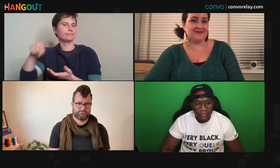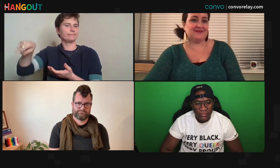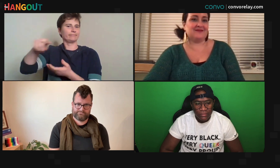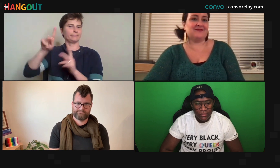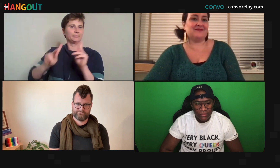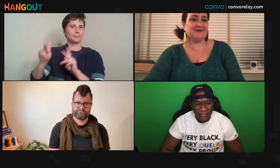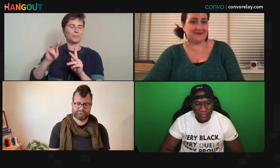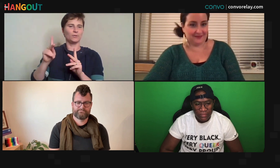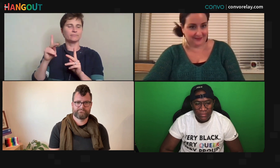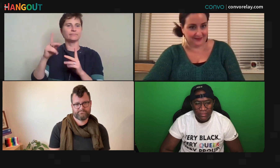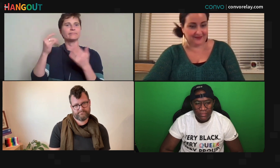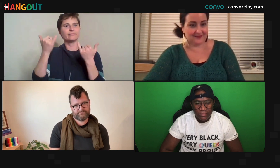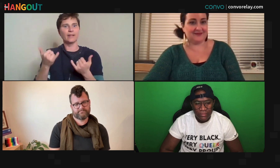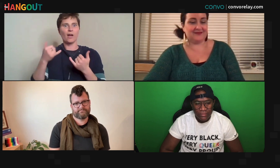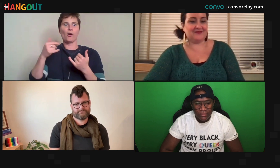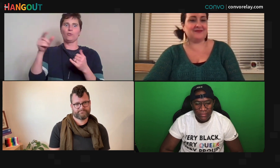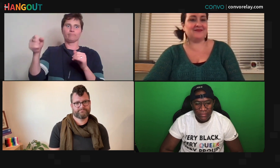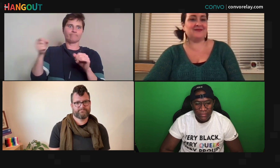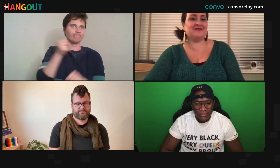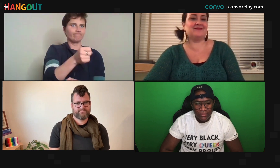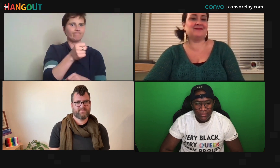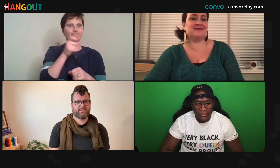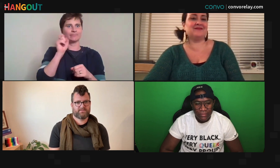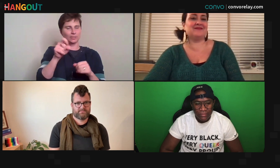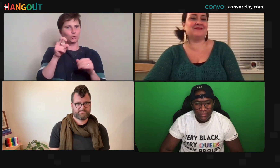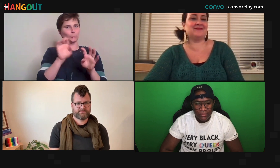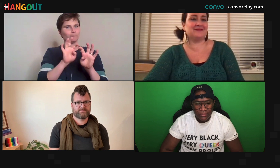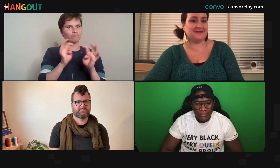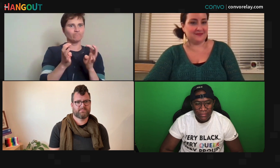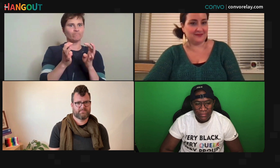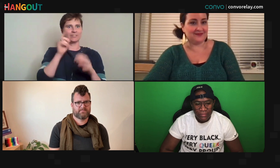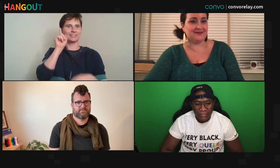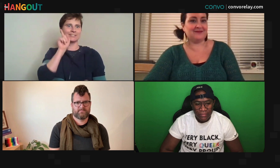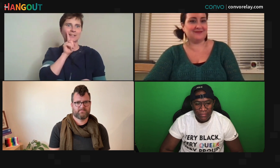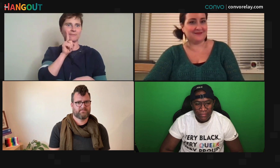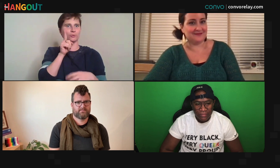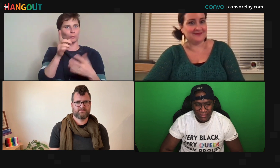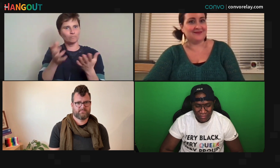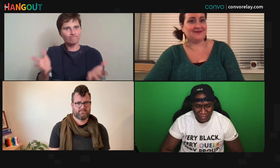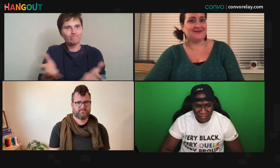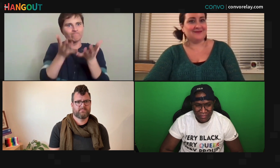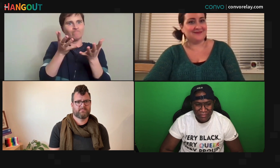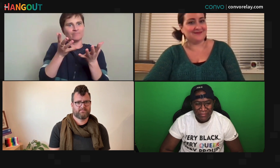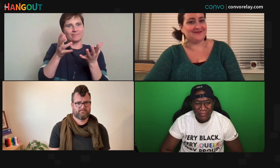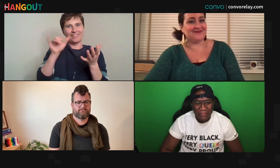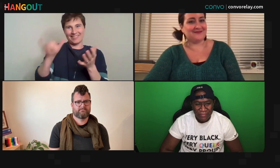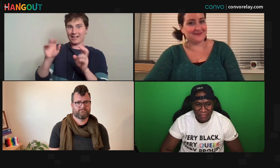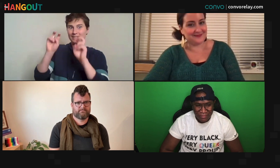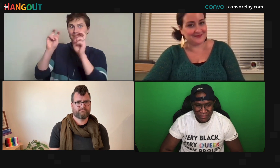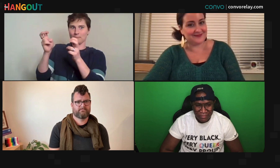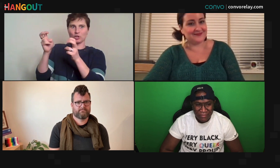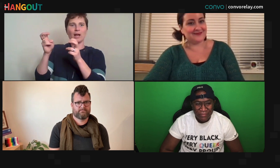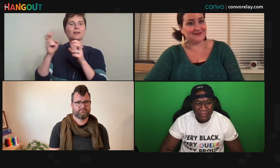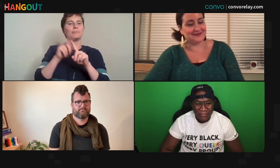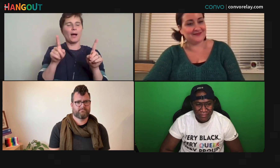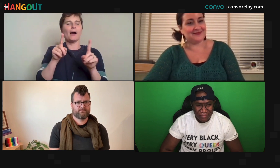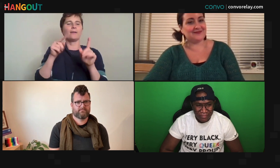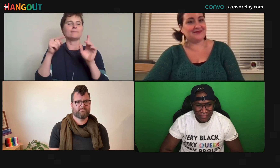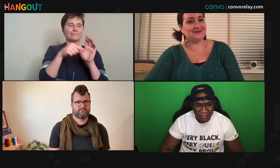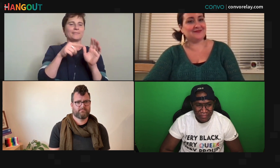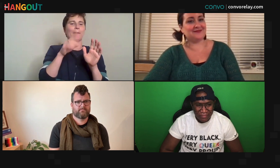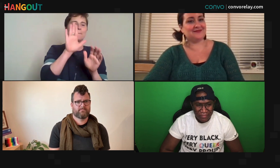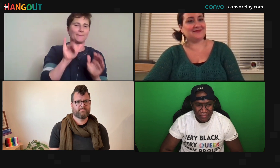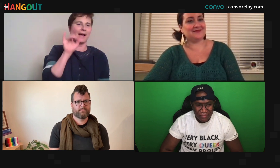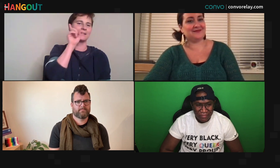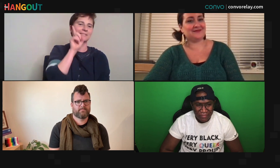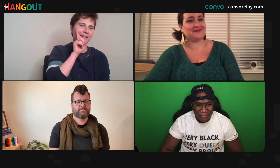book was written, these books were written by hearing people back in the day. And it's nice to have deaf people working on